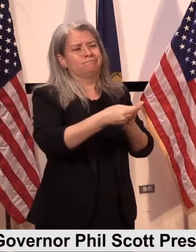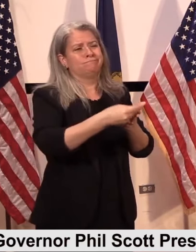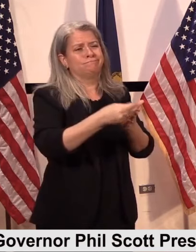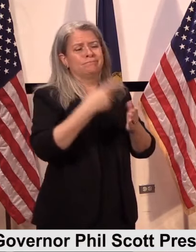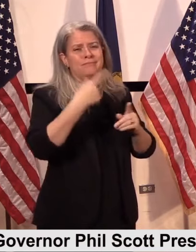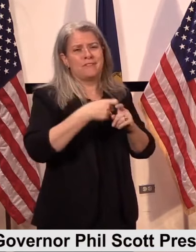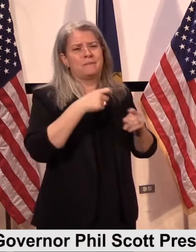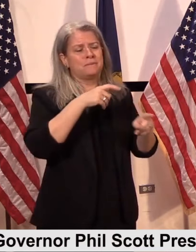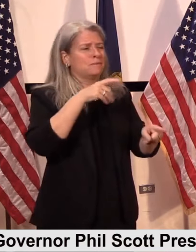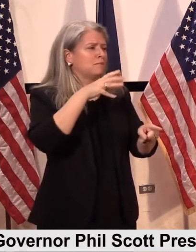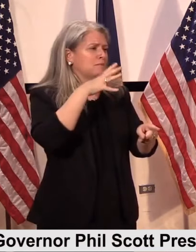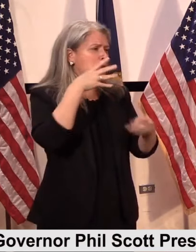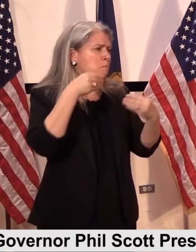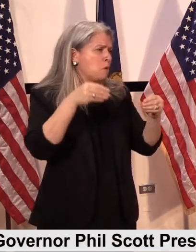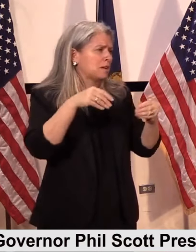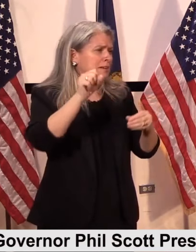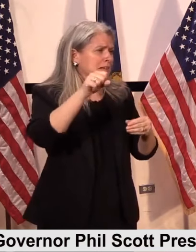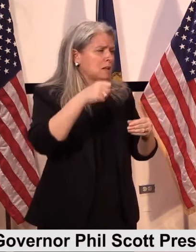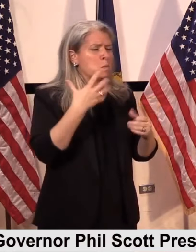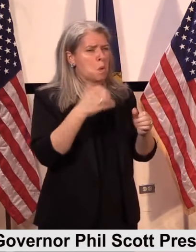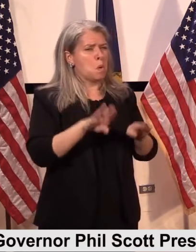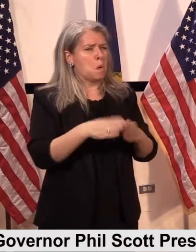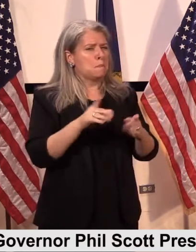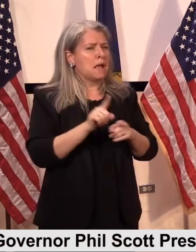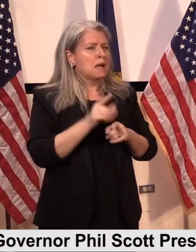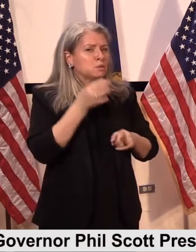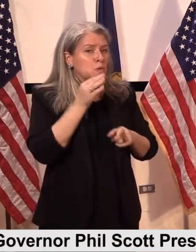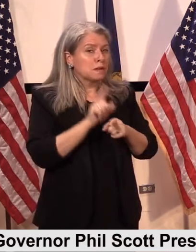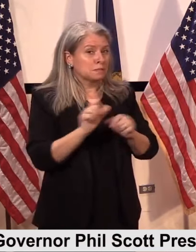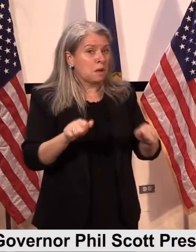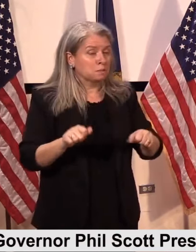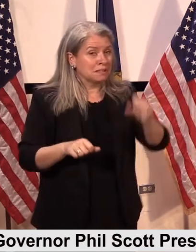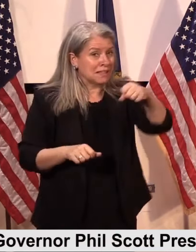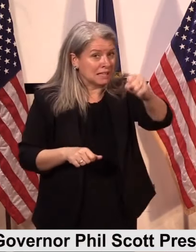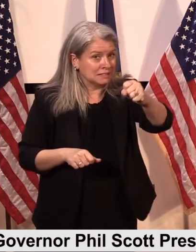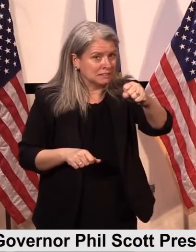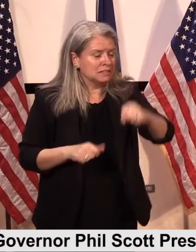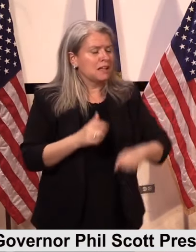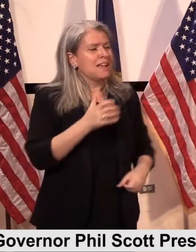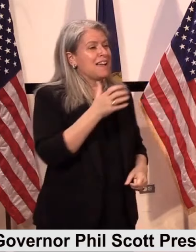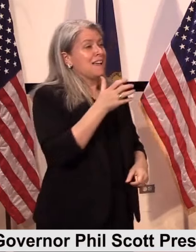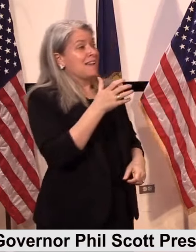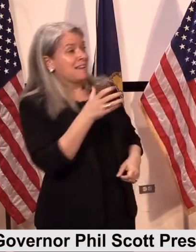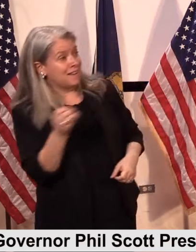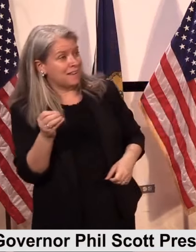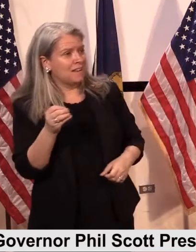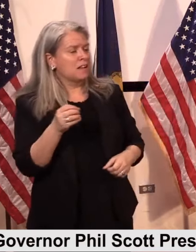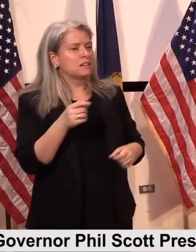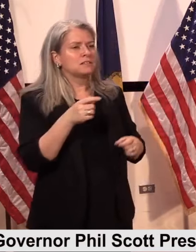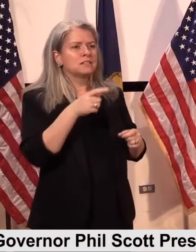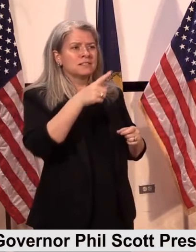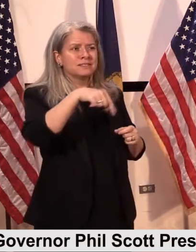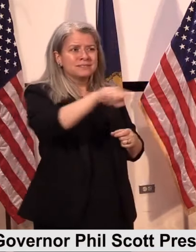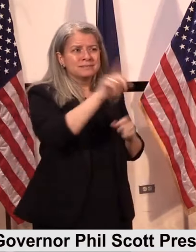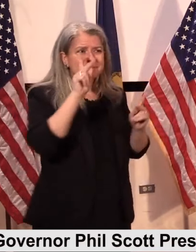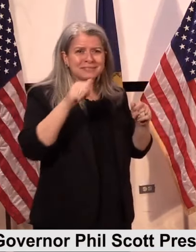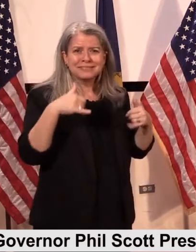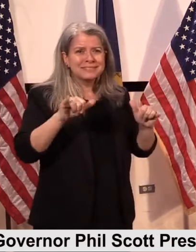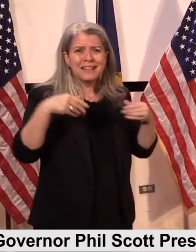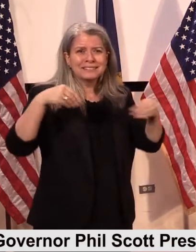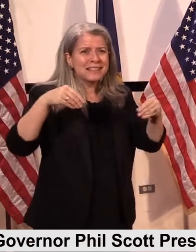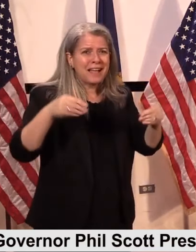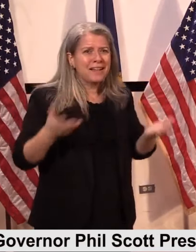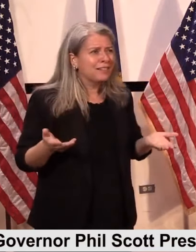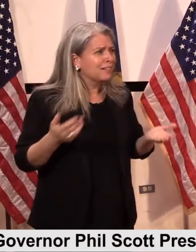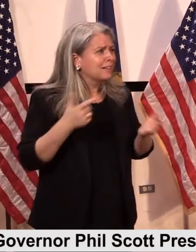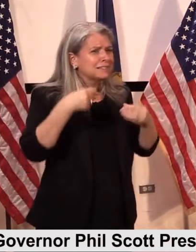possible. But I would also offer that those individuals are not prevented from selling their products from their